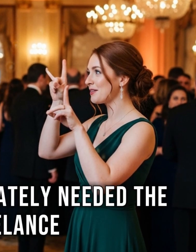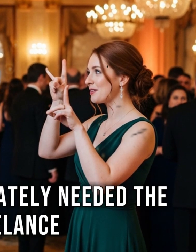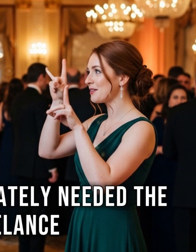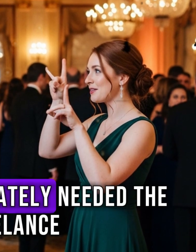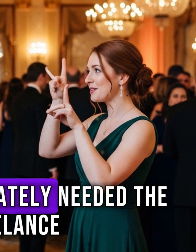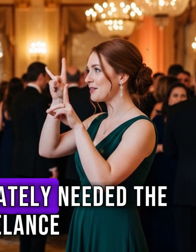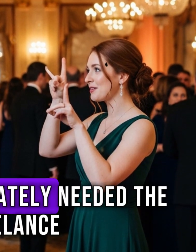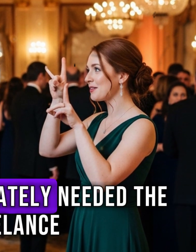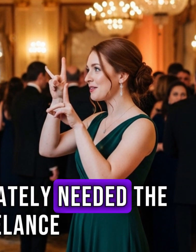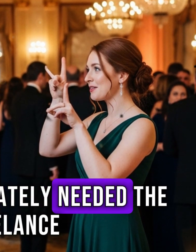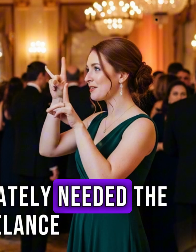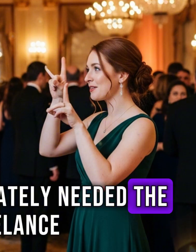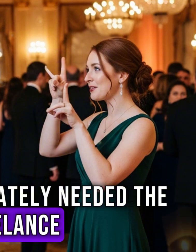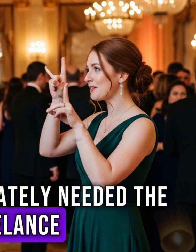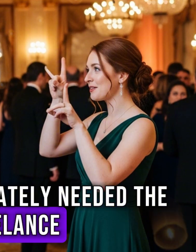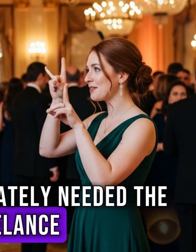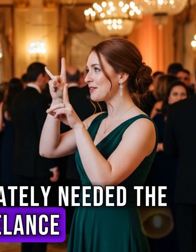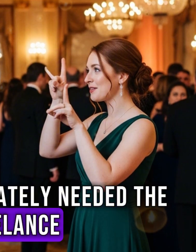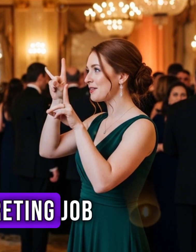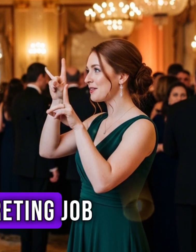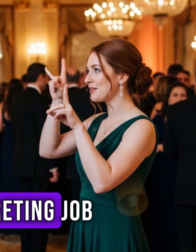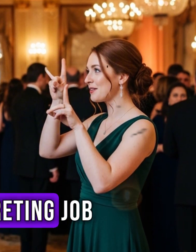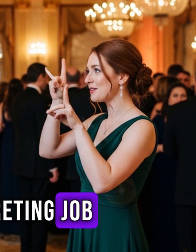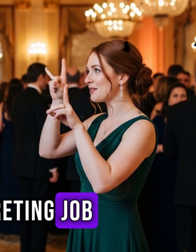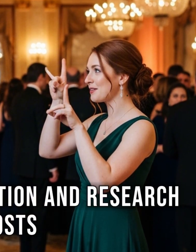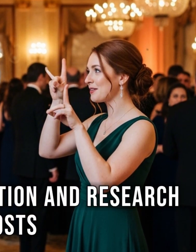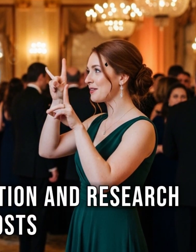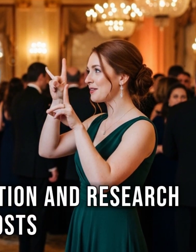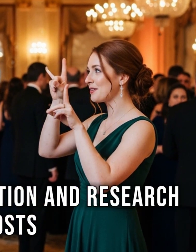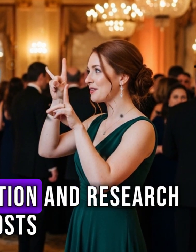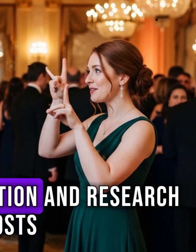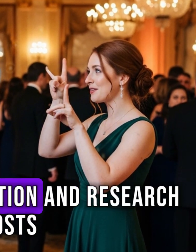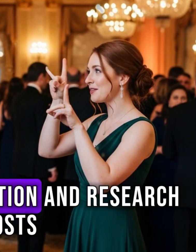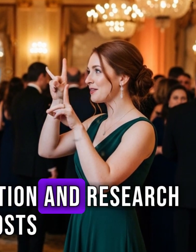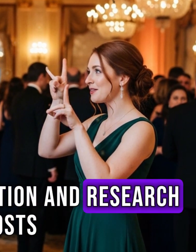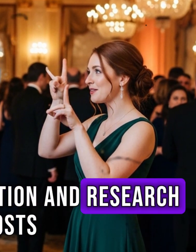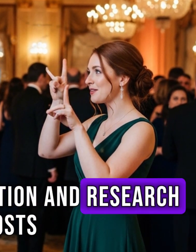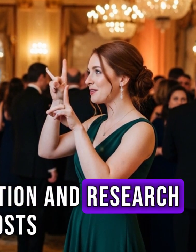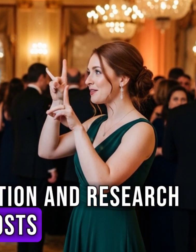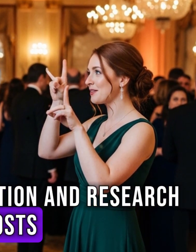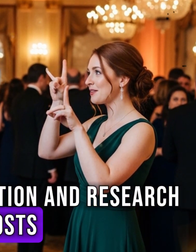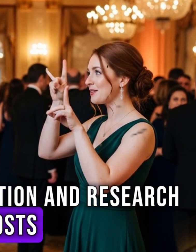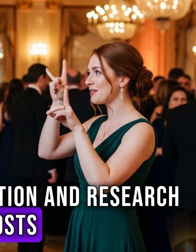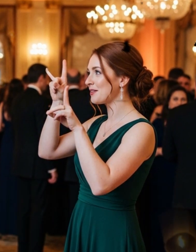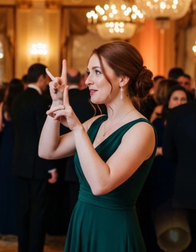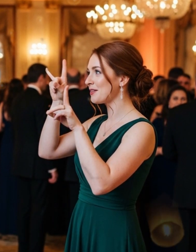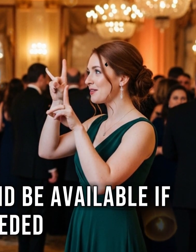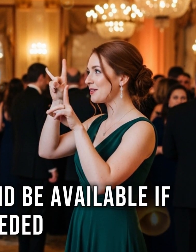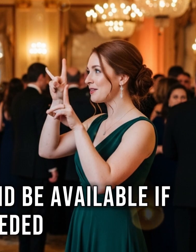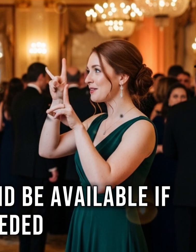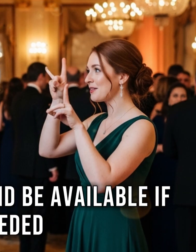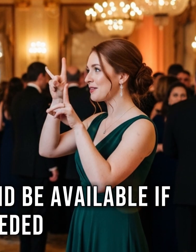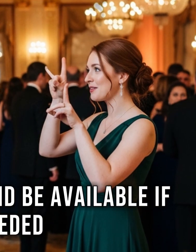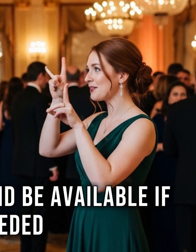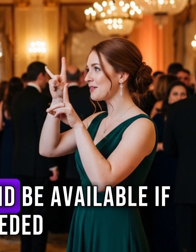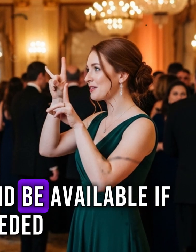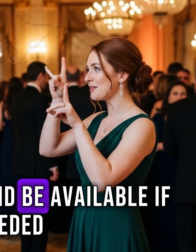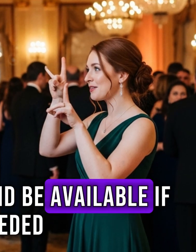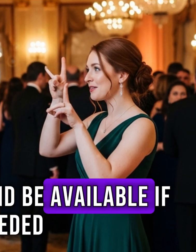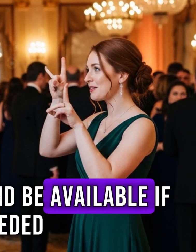she desperately needed the freelance interpreting job to cover her tuition and research costs. Just blend in and be available